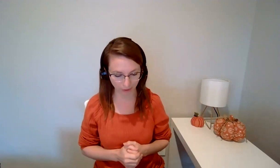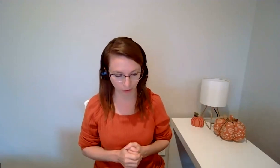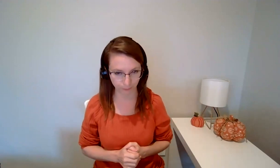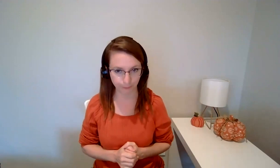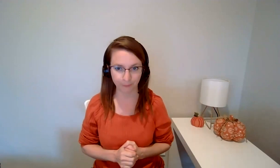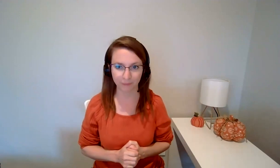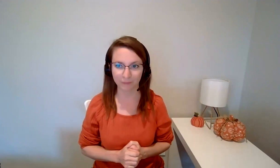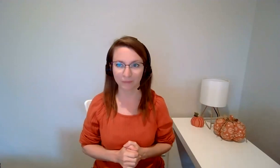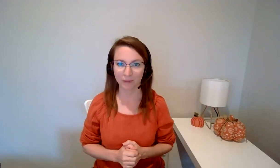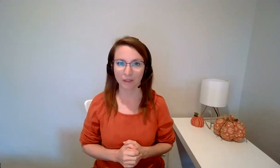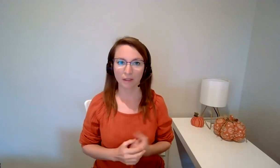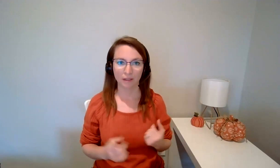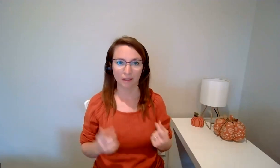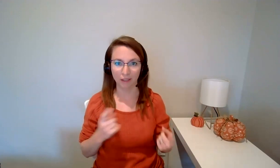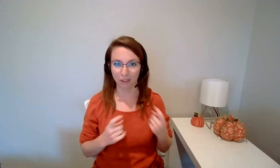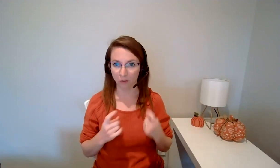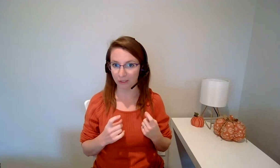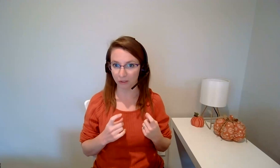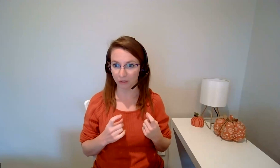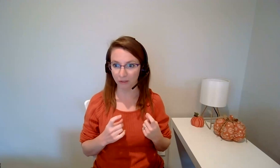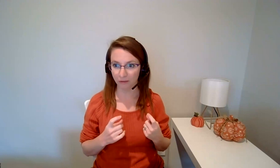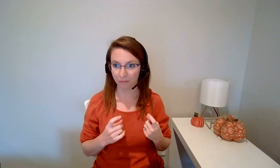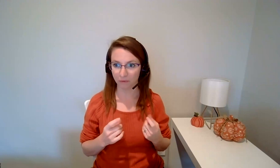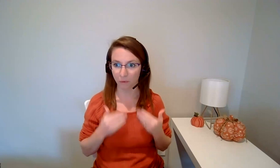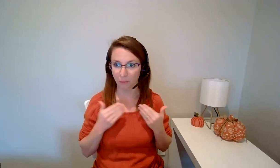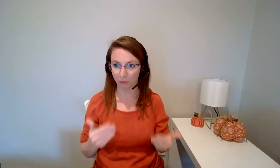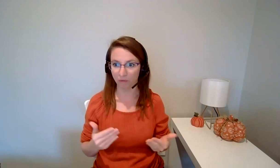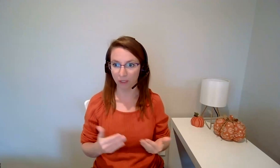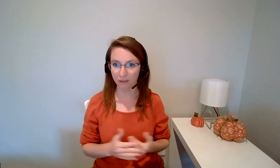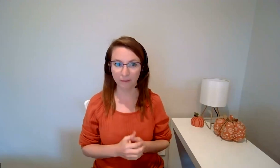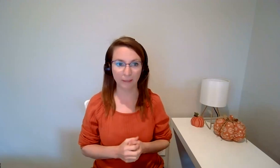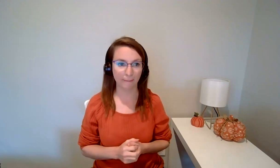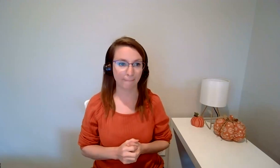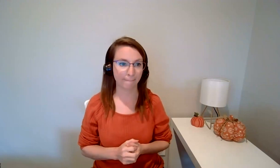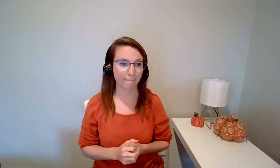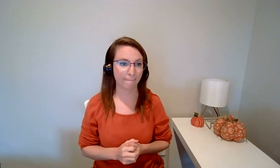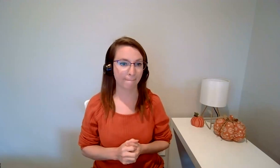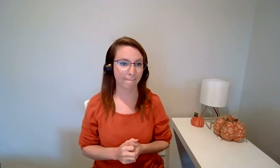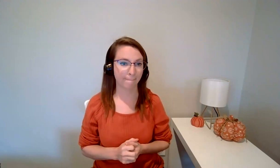question. Any other questions before we move on?